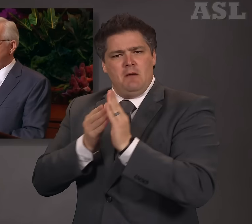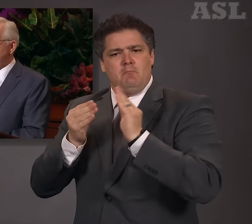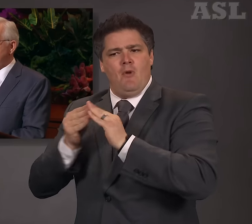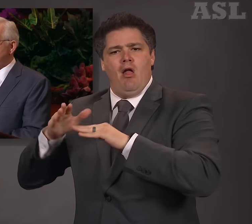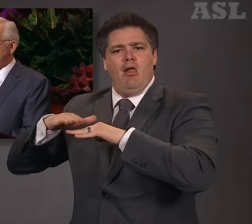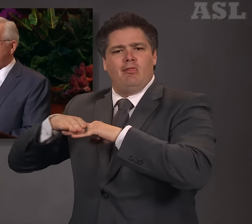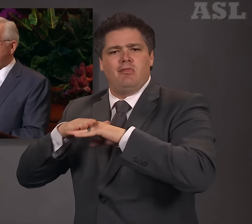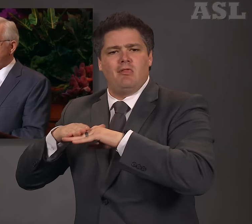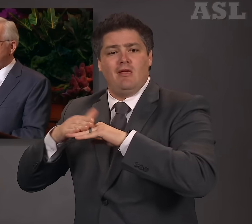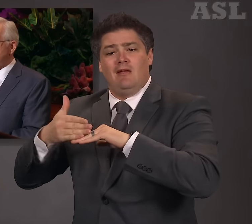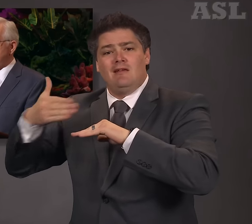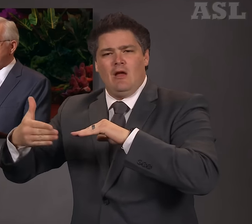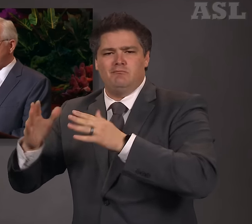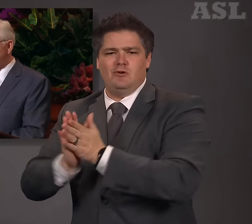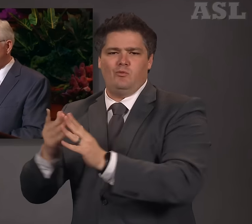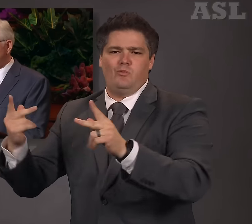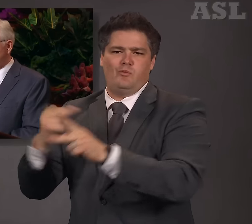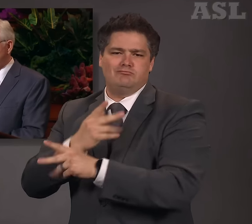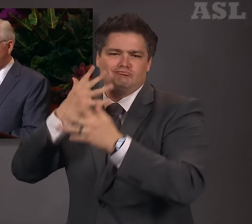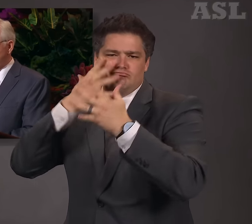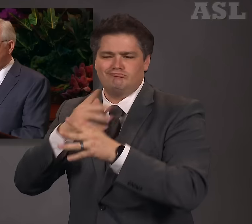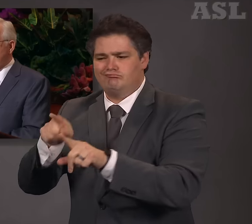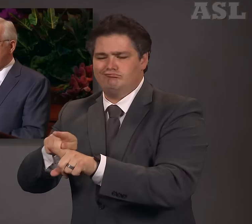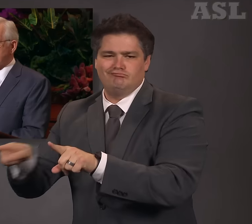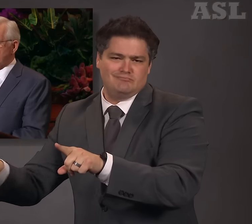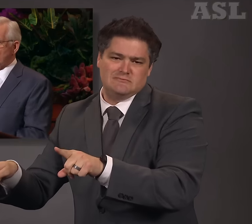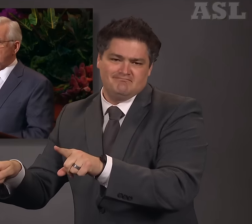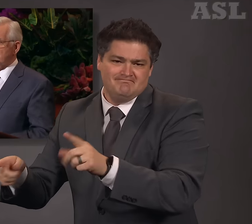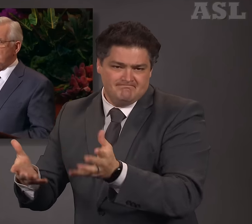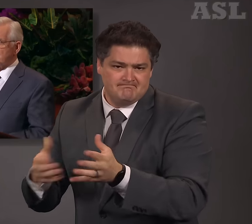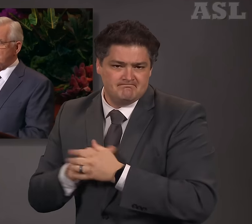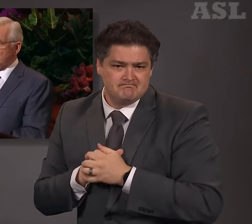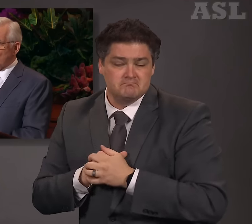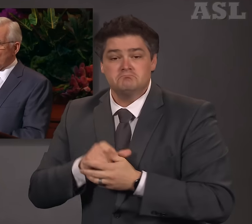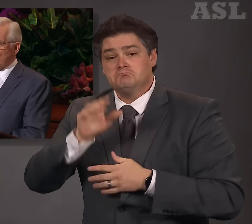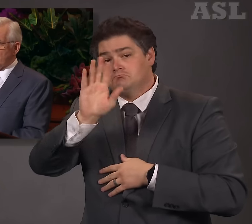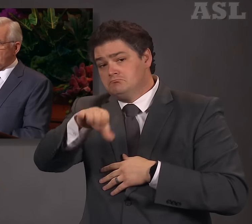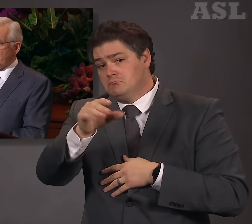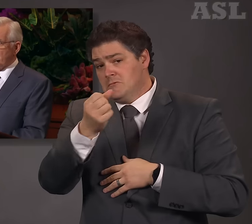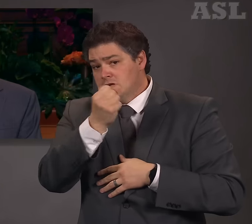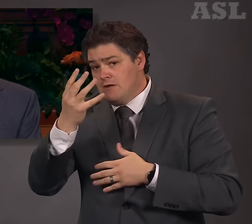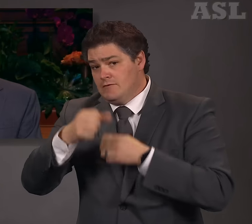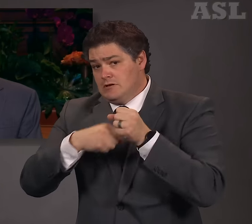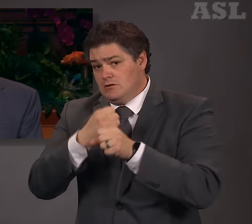next, some may choose dissension as erosion takes its toll.